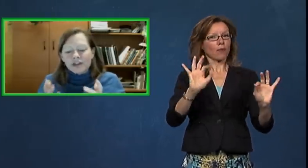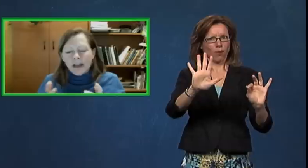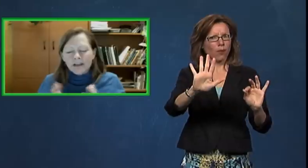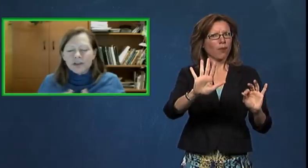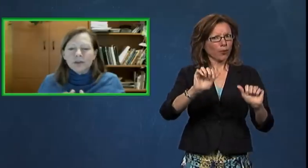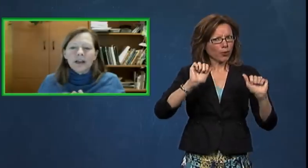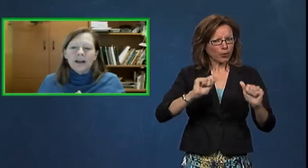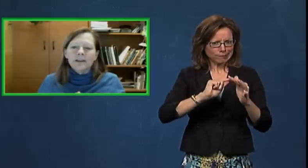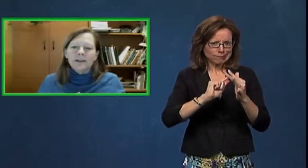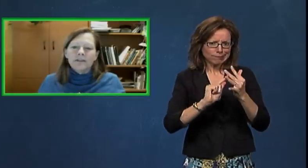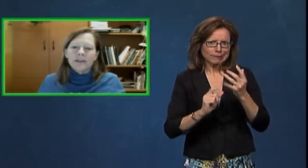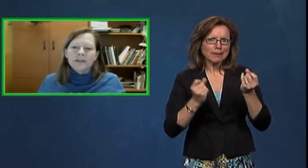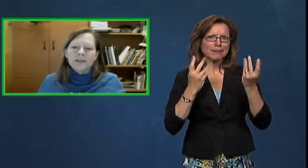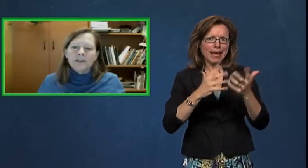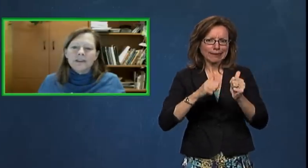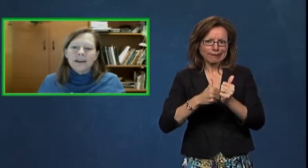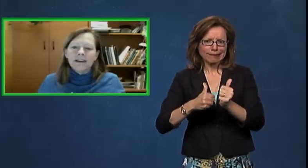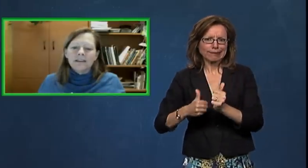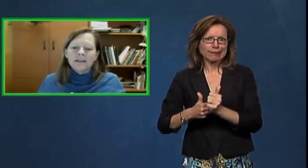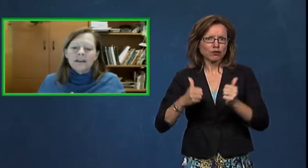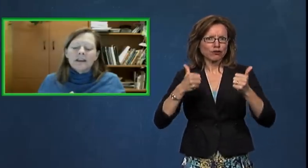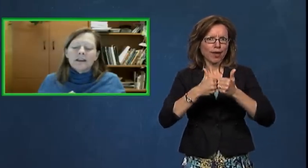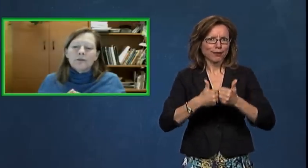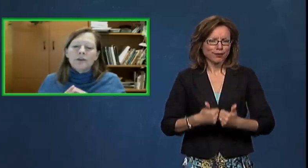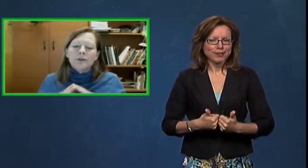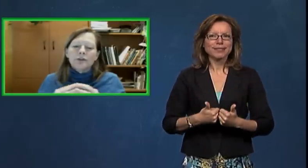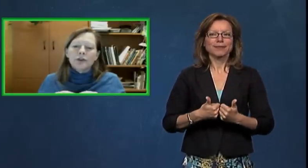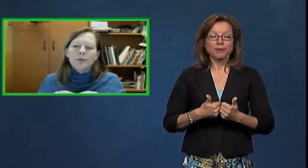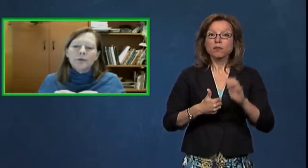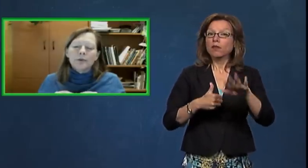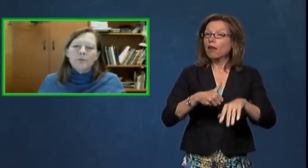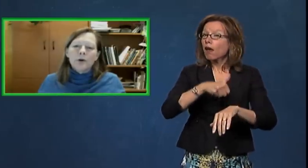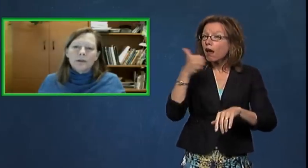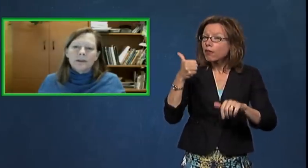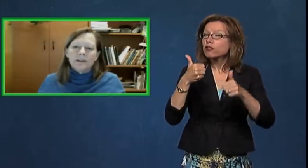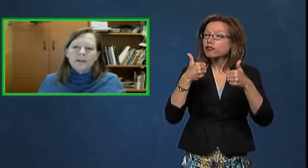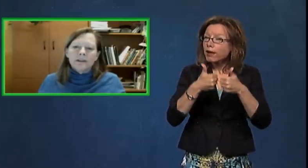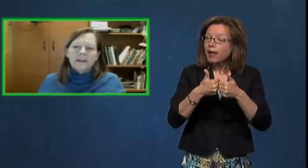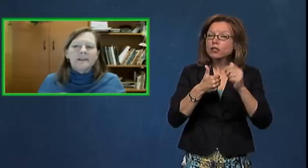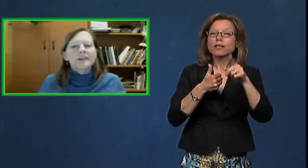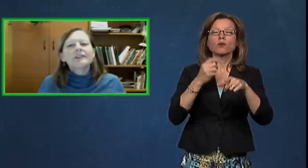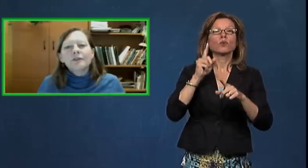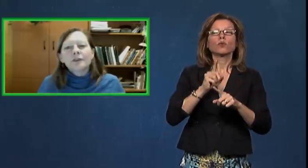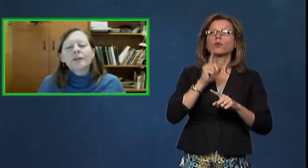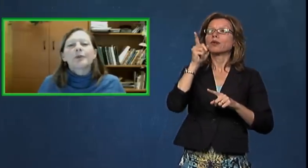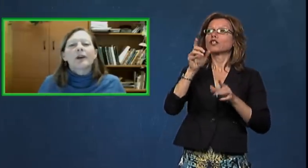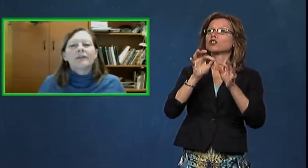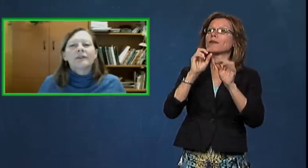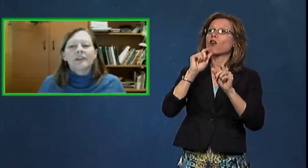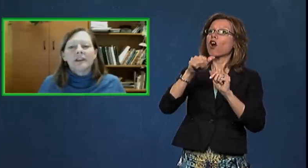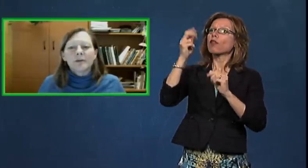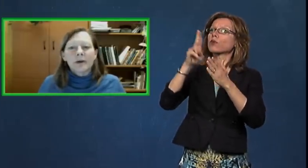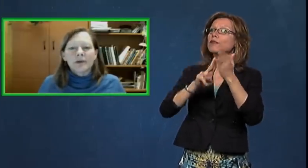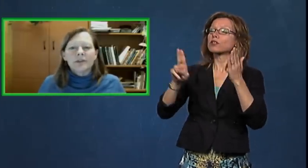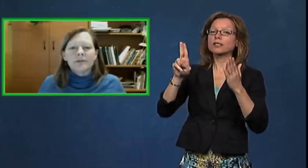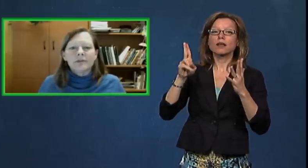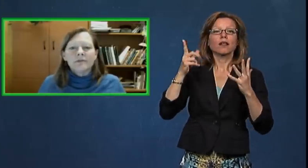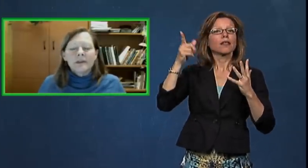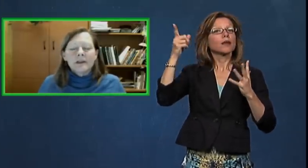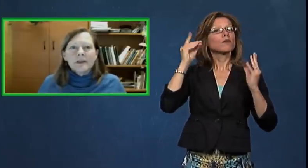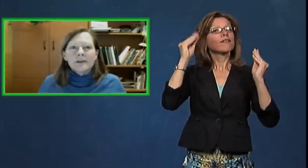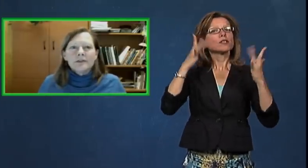think, challenging reality of this is that when you interpret remotely, it's easy for the prof to forget about